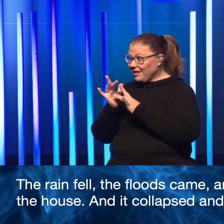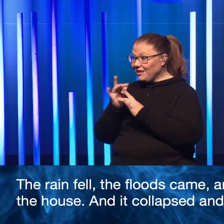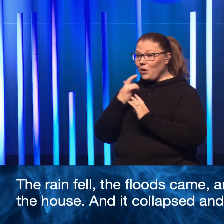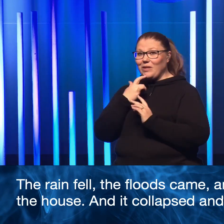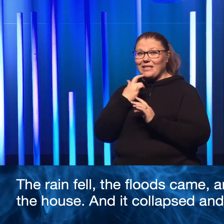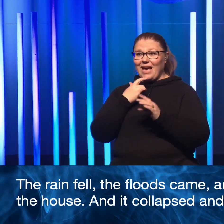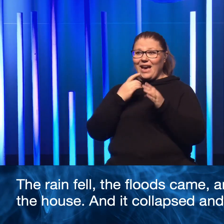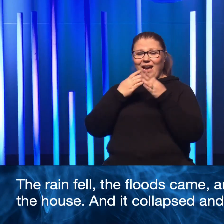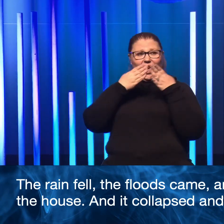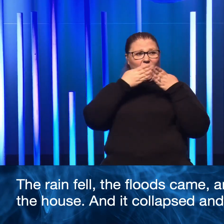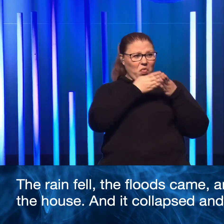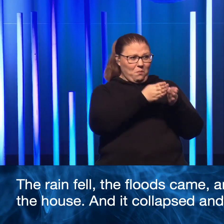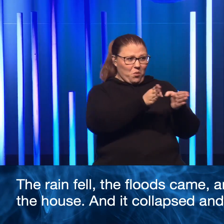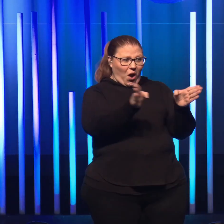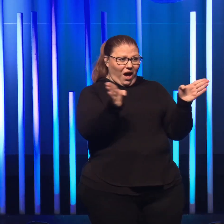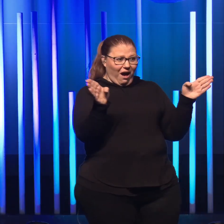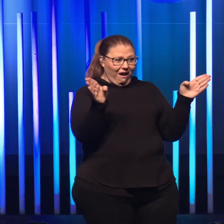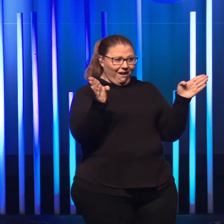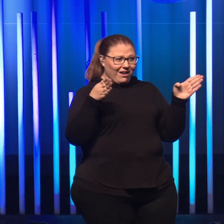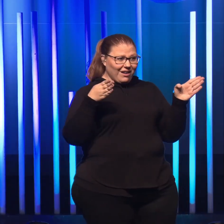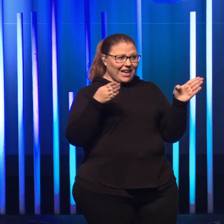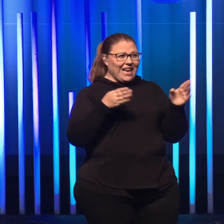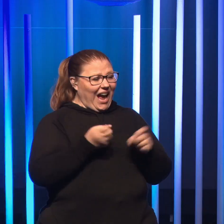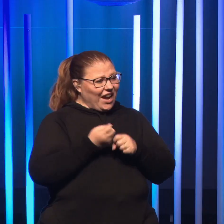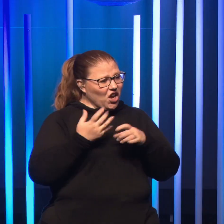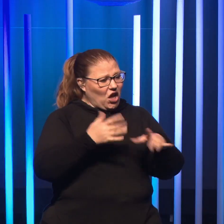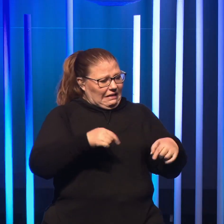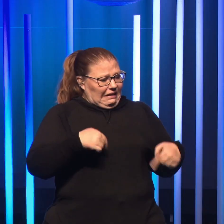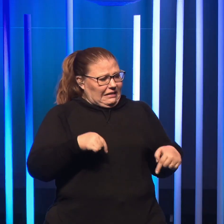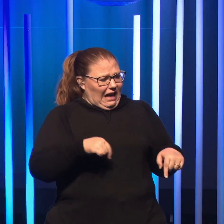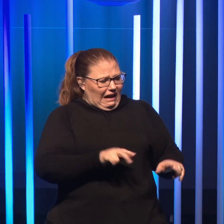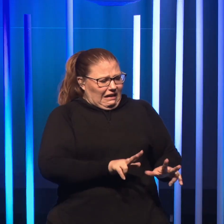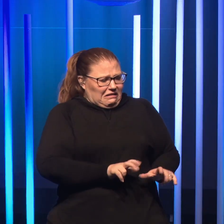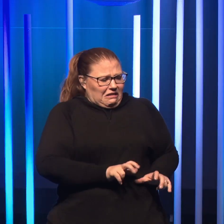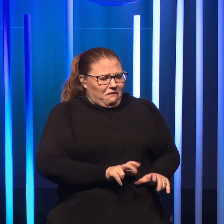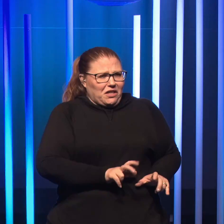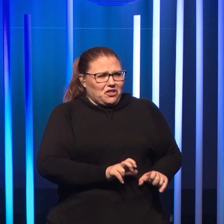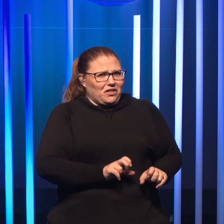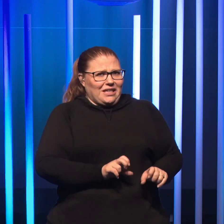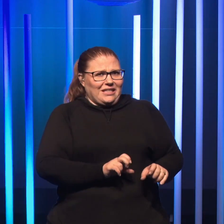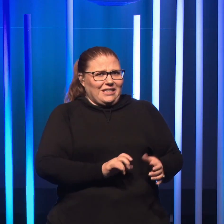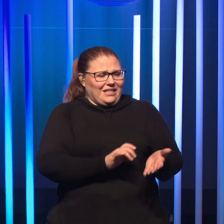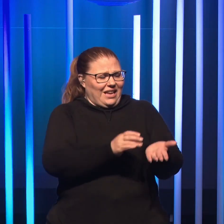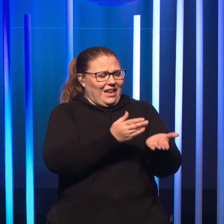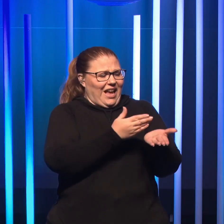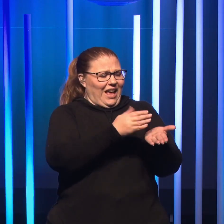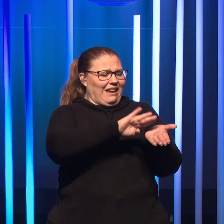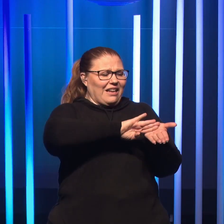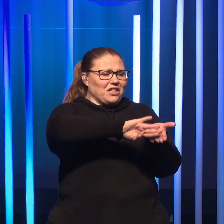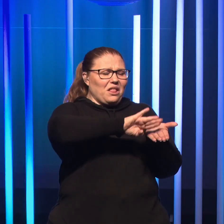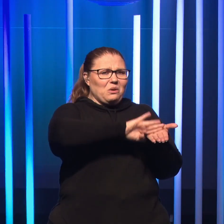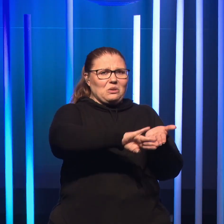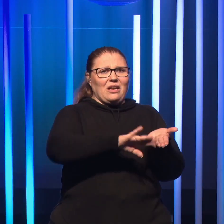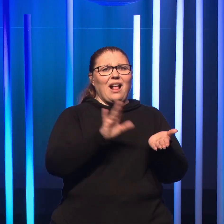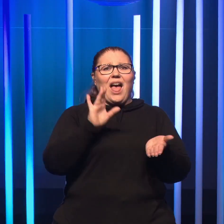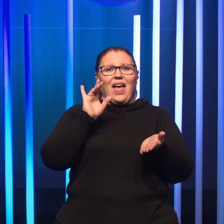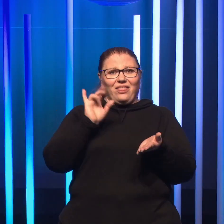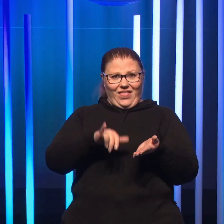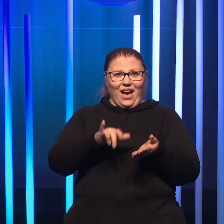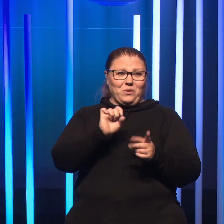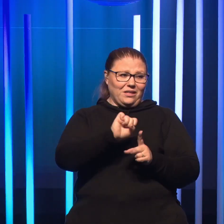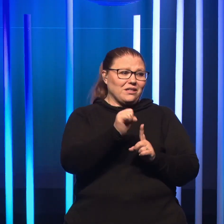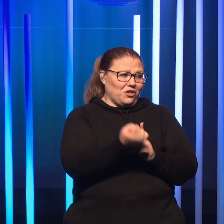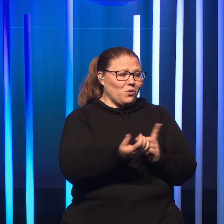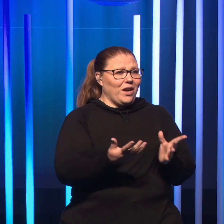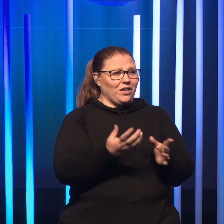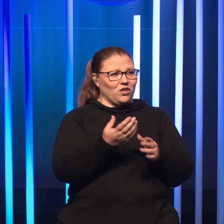broad way is this path that leads to anxiety and selfishness and exclusion. Like that was the condition. And it